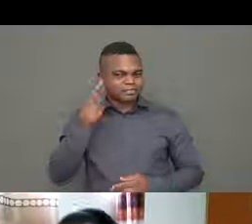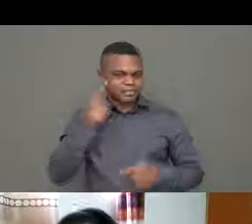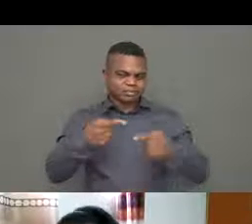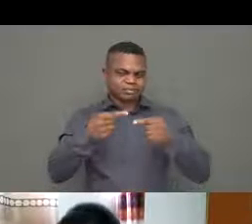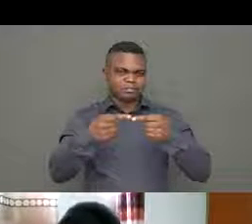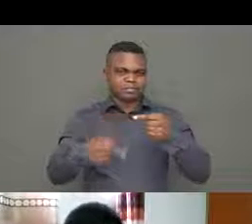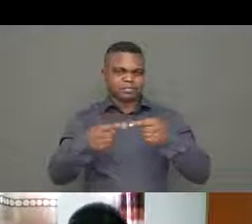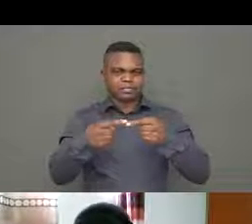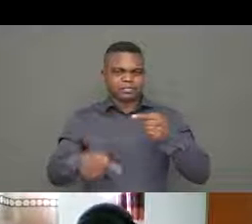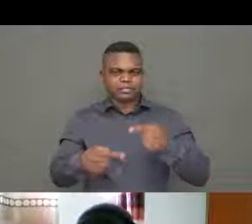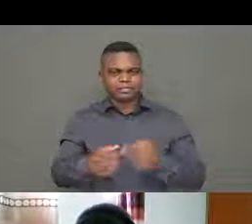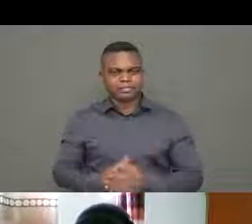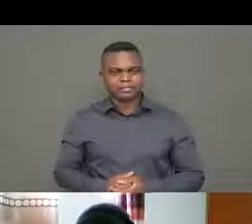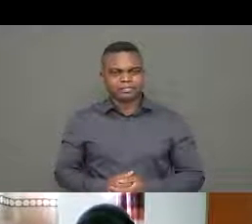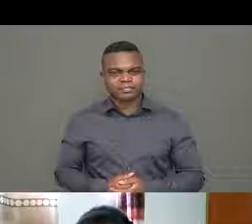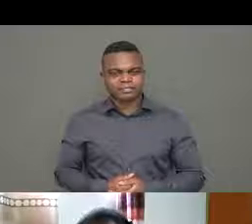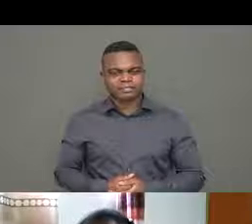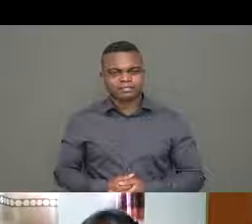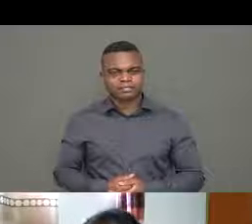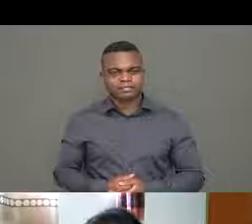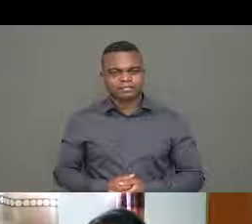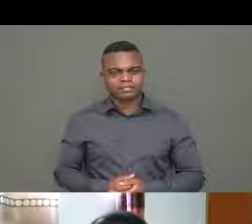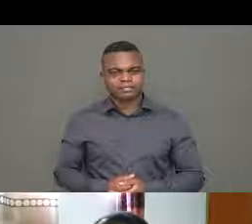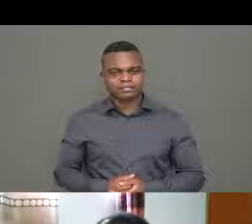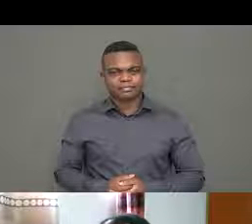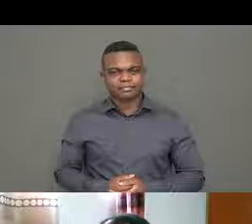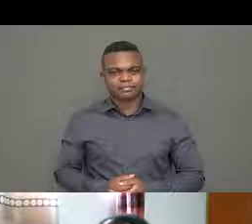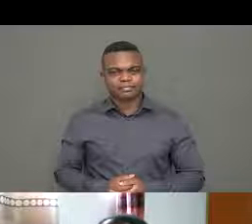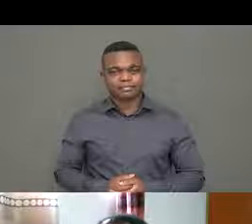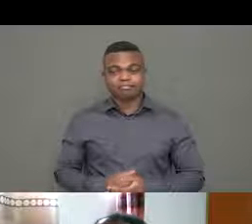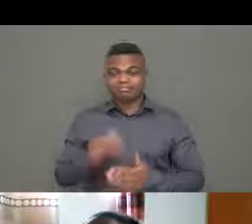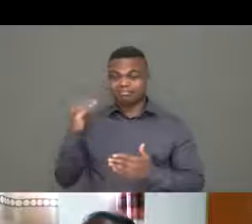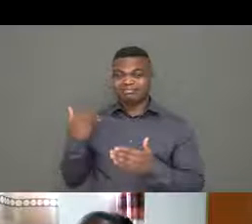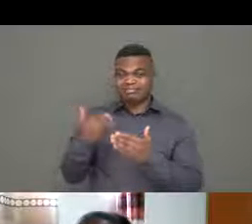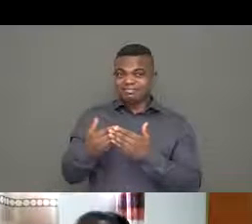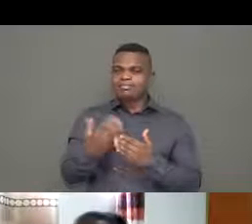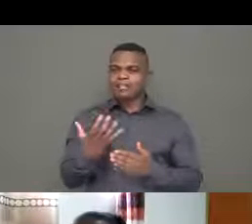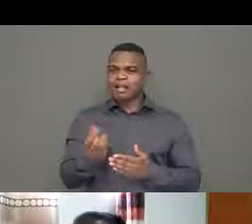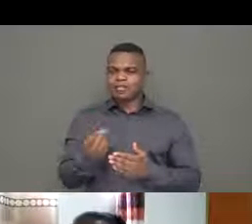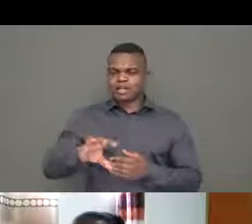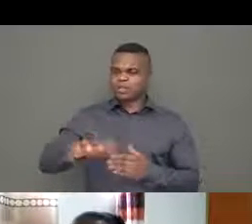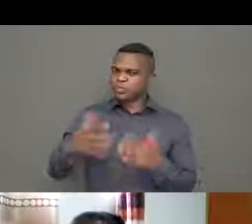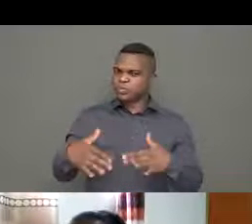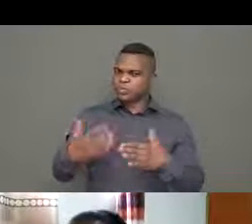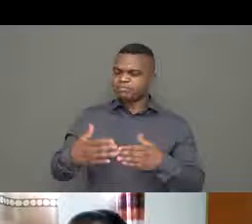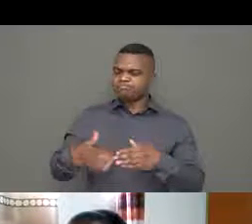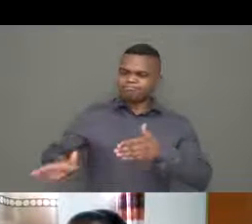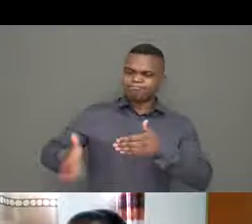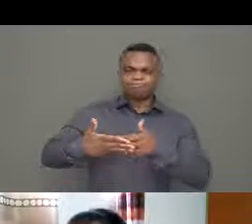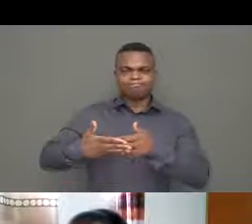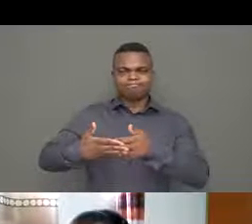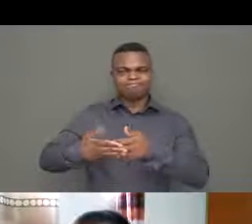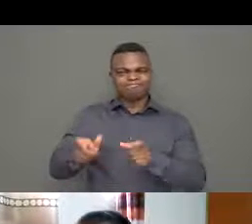gatherings and travel. And this forced us to evacuate most of our